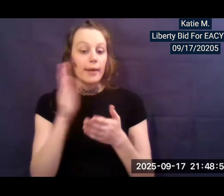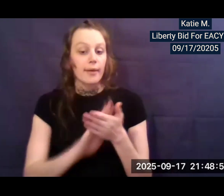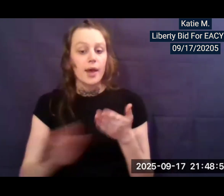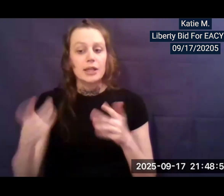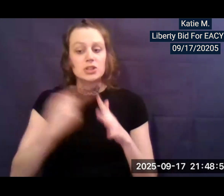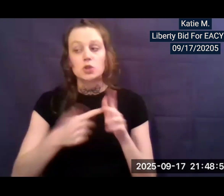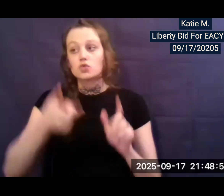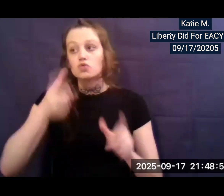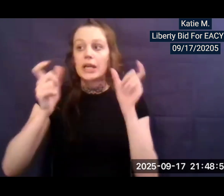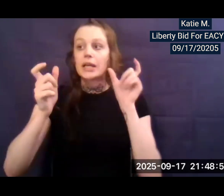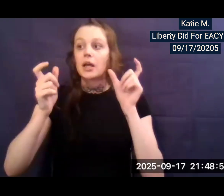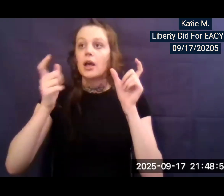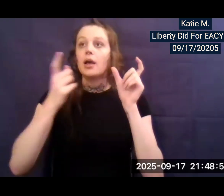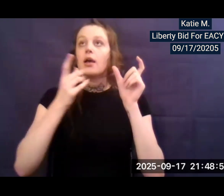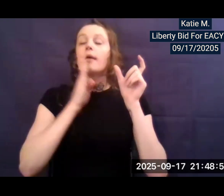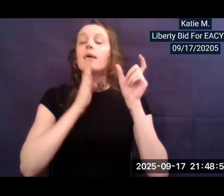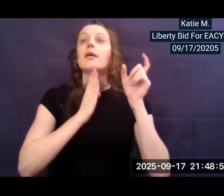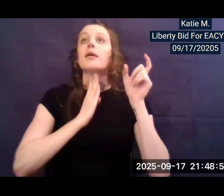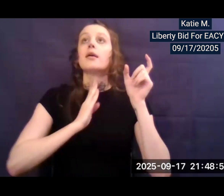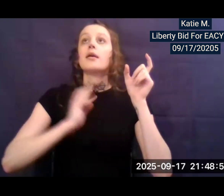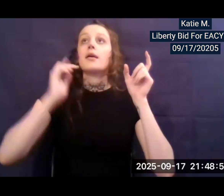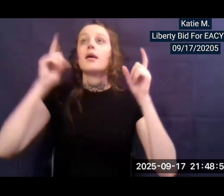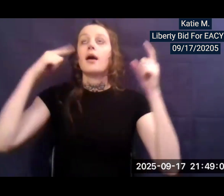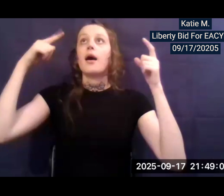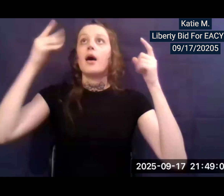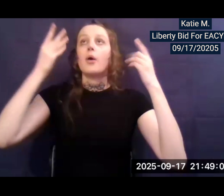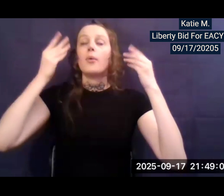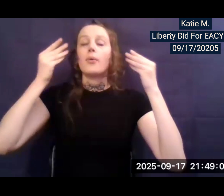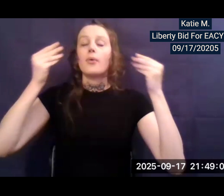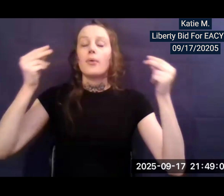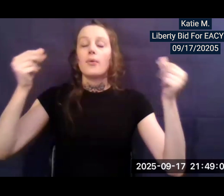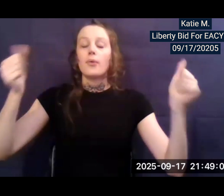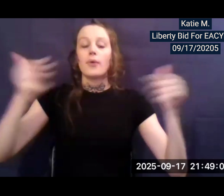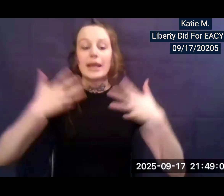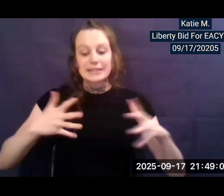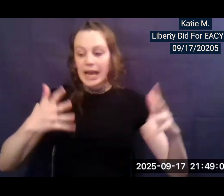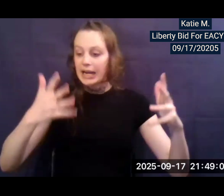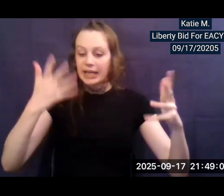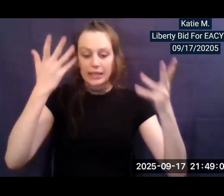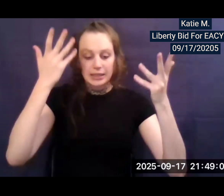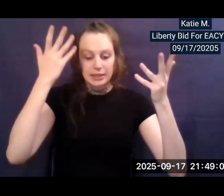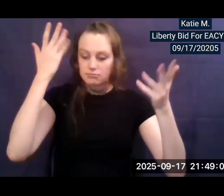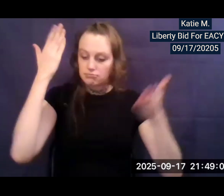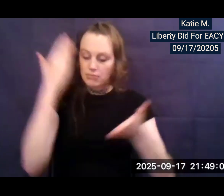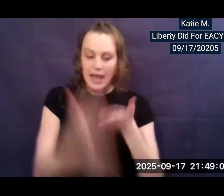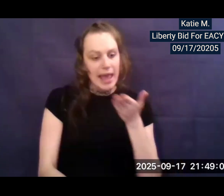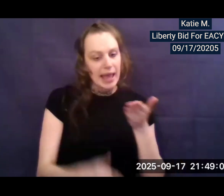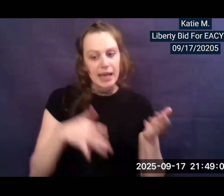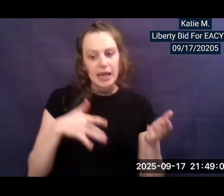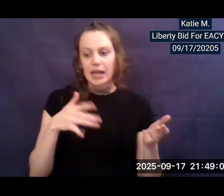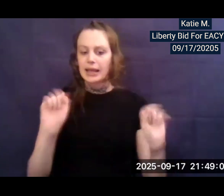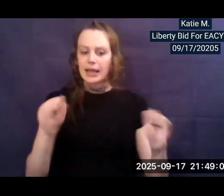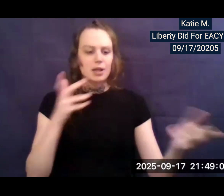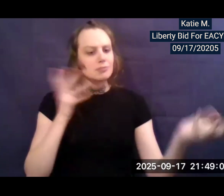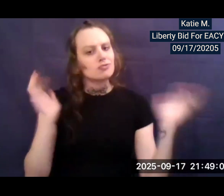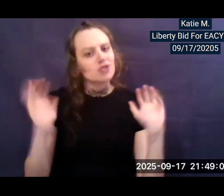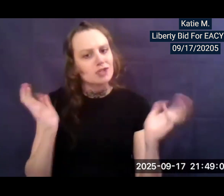anxiety. I felt like I could talk to people. I felt like I found the cure to meeting people, like